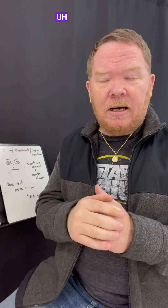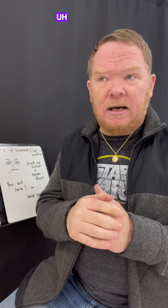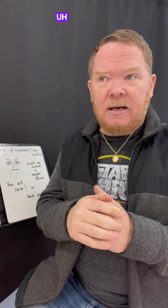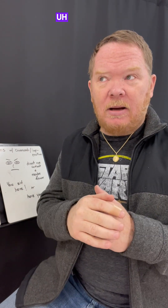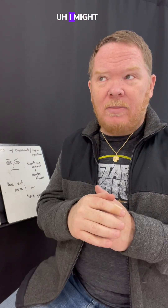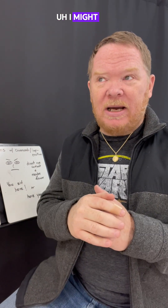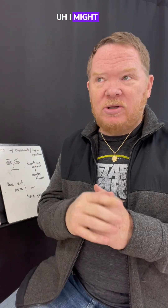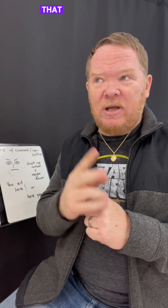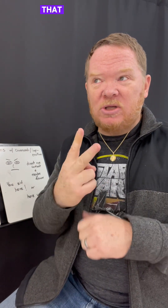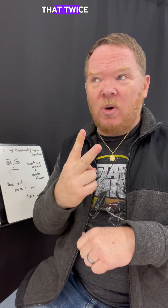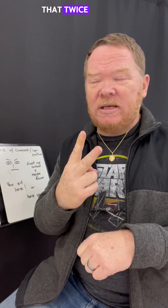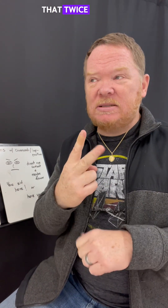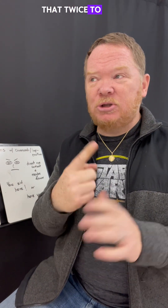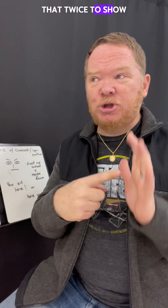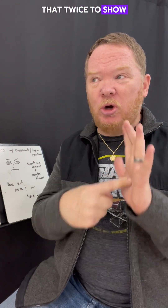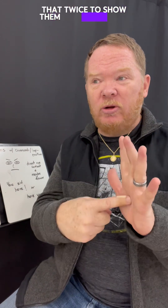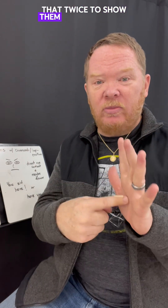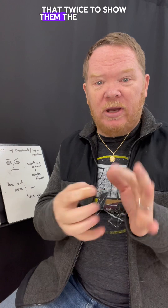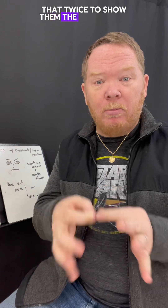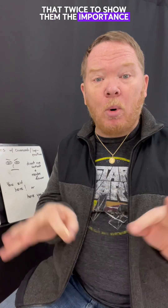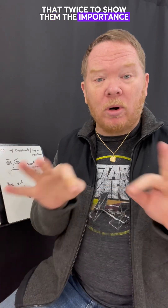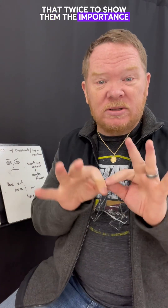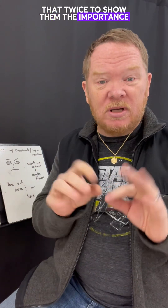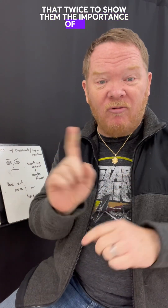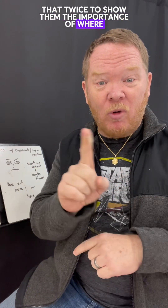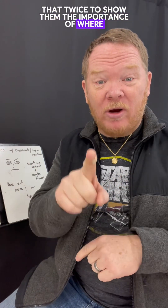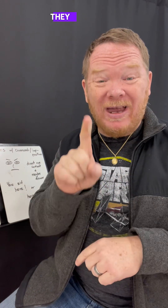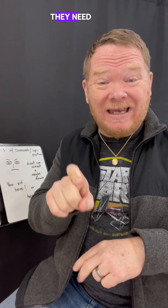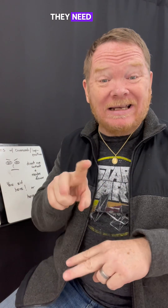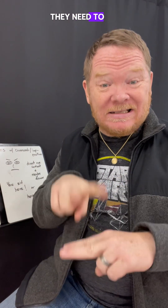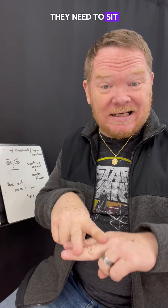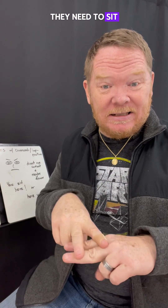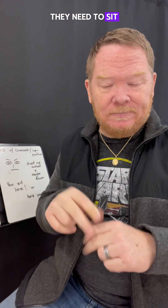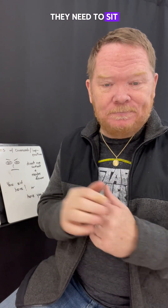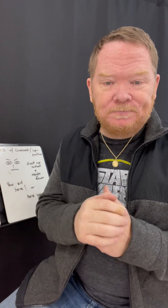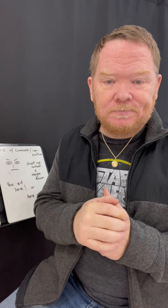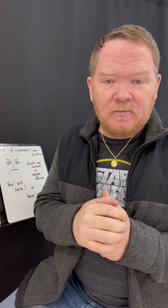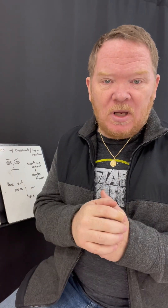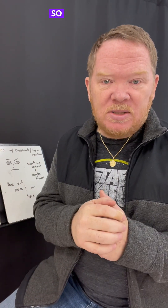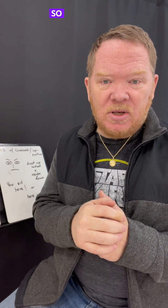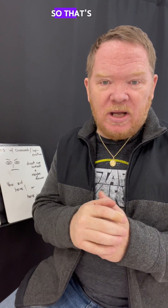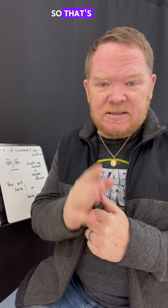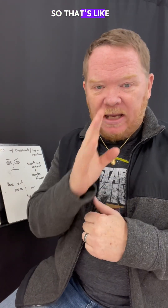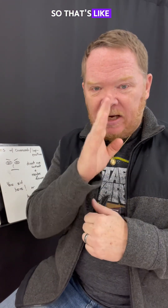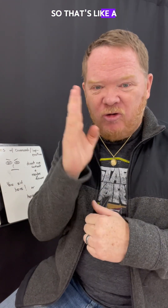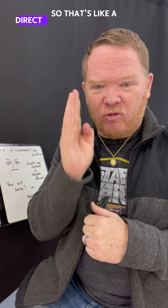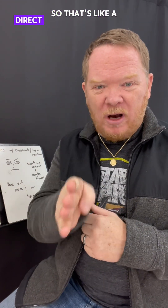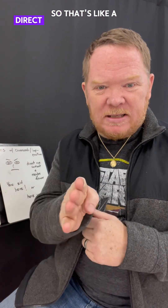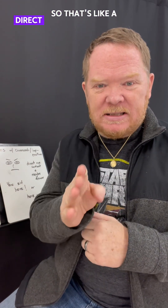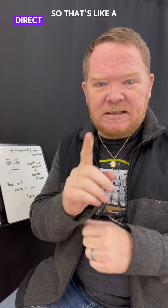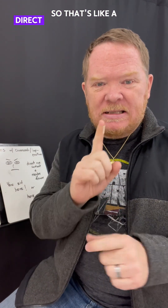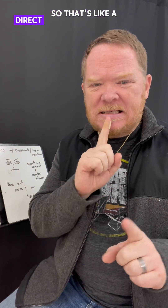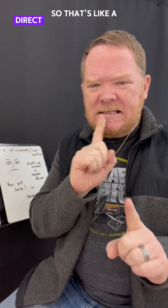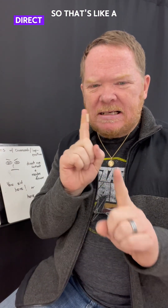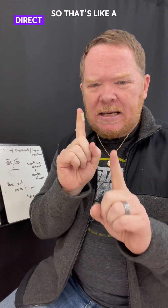I might do that twice to show them the importance of where they need to sit. So that's like a direct